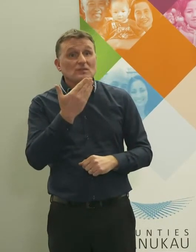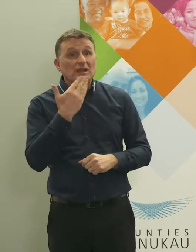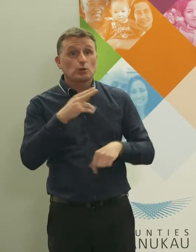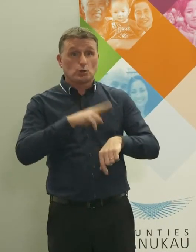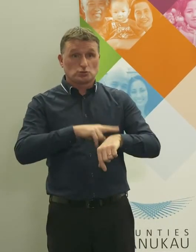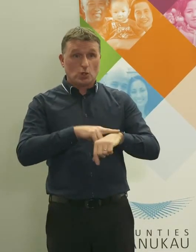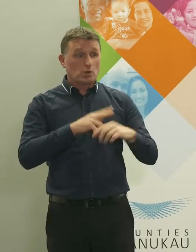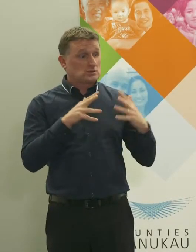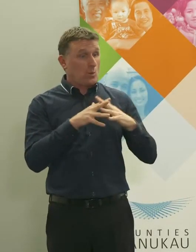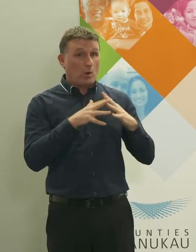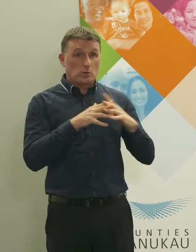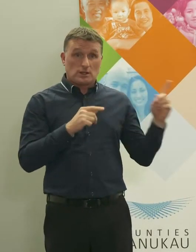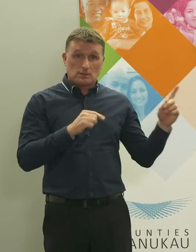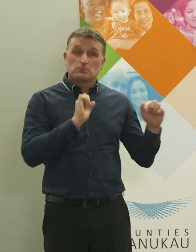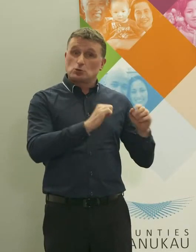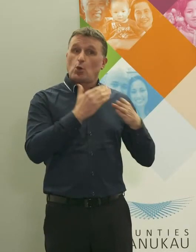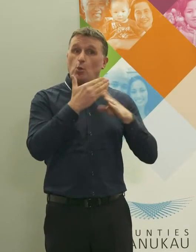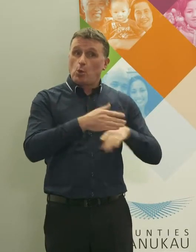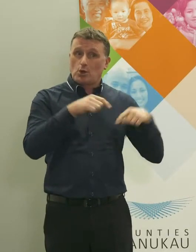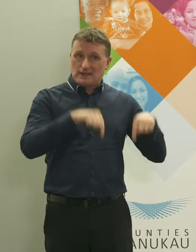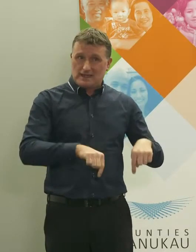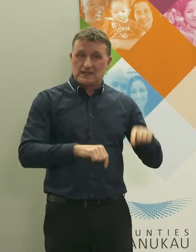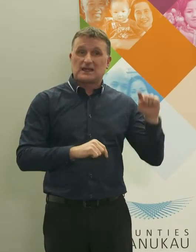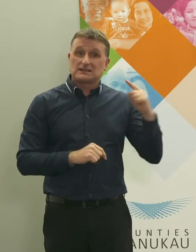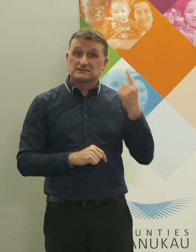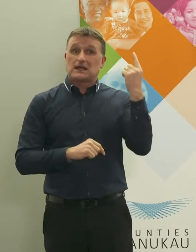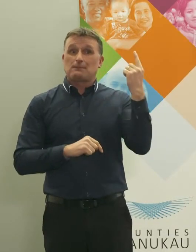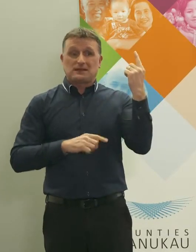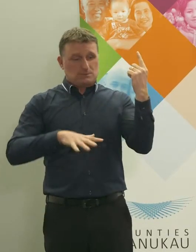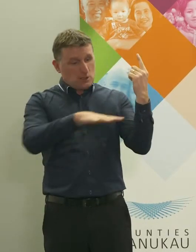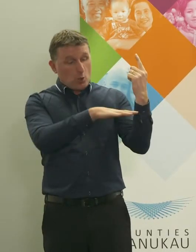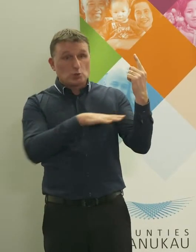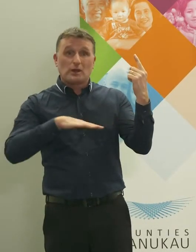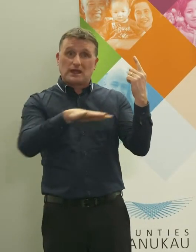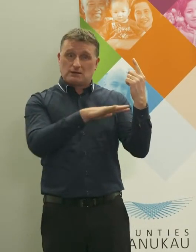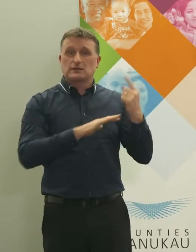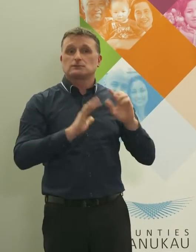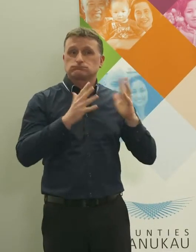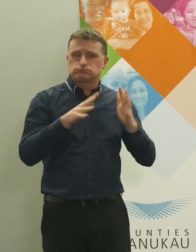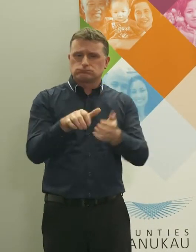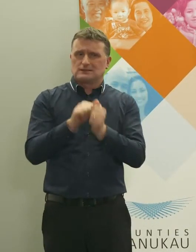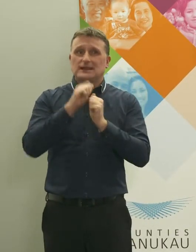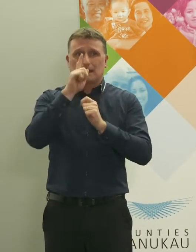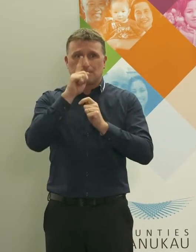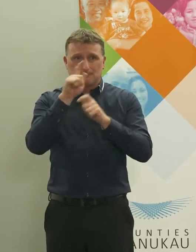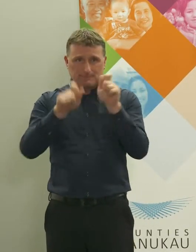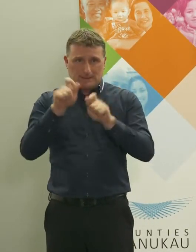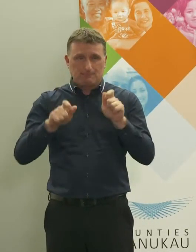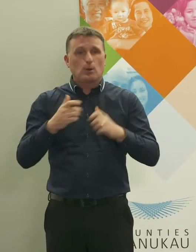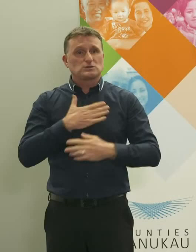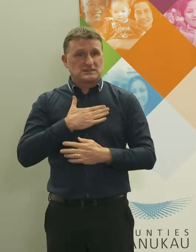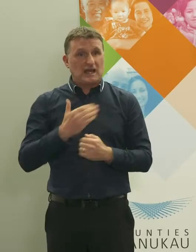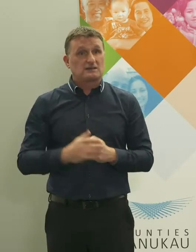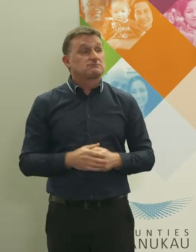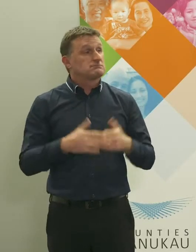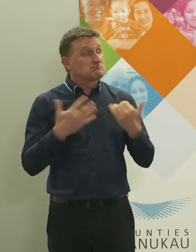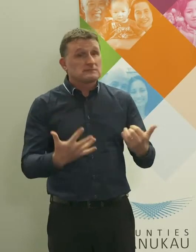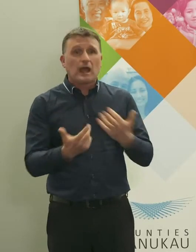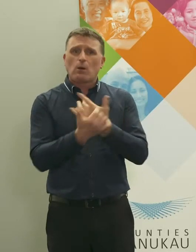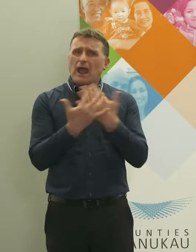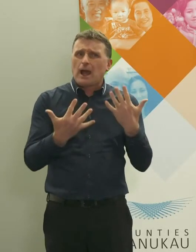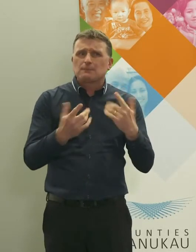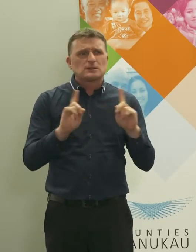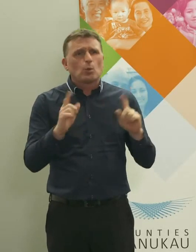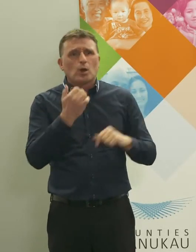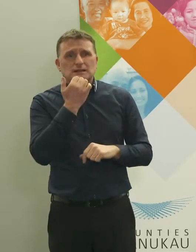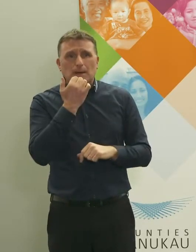team here in Tamaki Makaurau for the work that you've been doing to keep us all safe. So if you could now give us the regular case update and perhaps tell us a